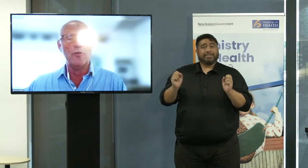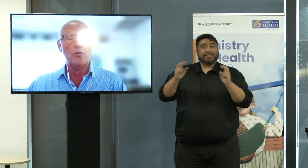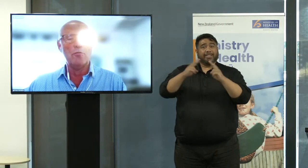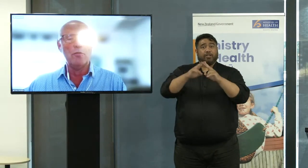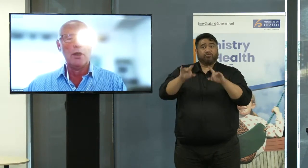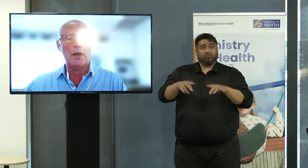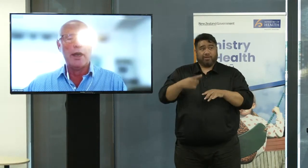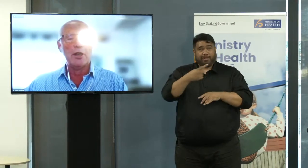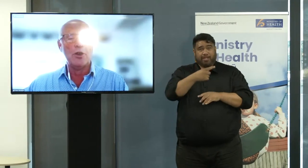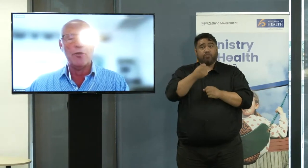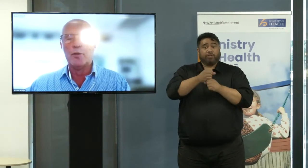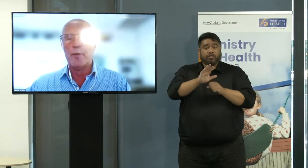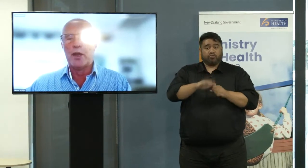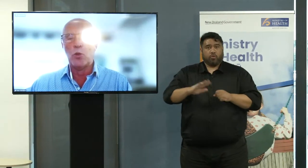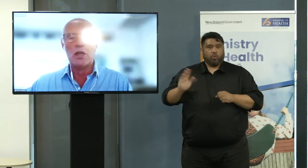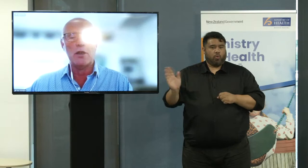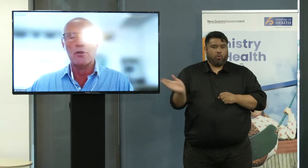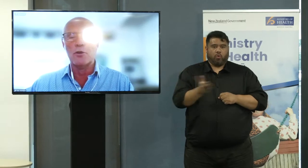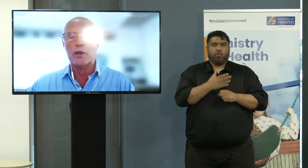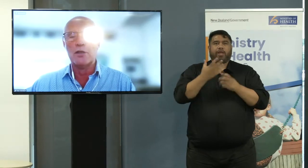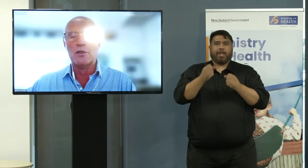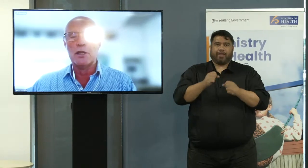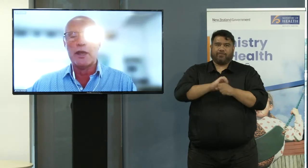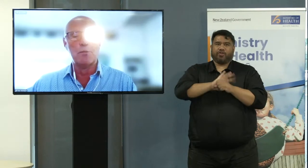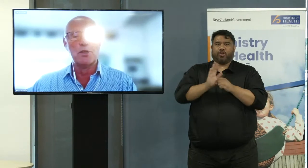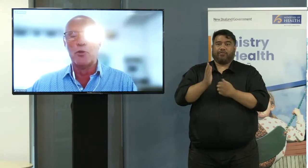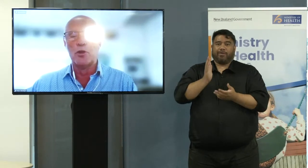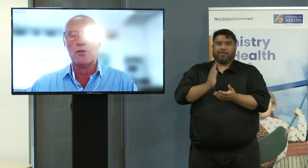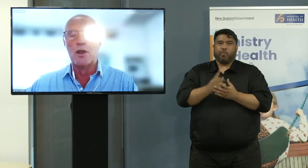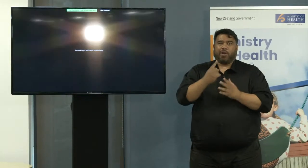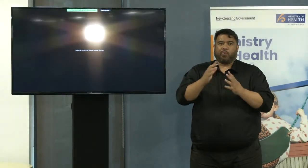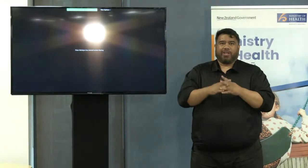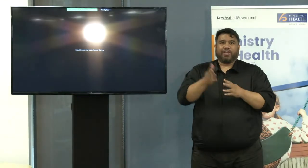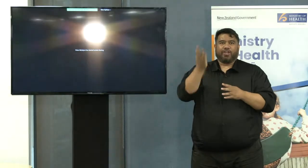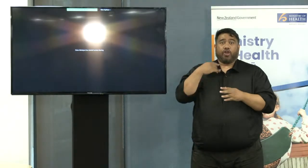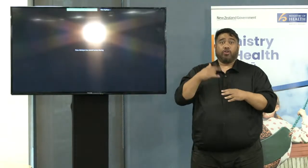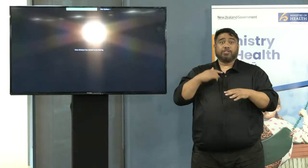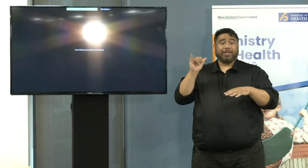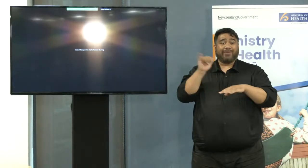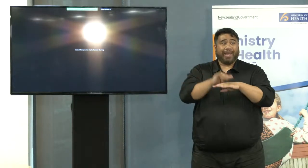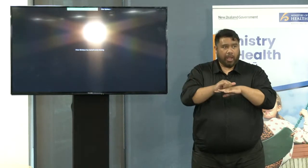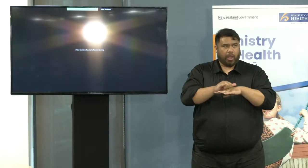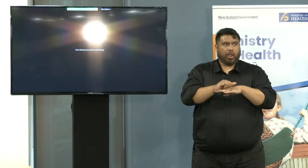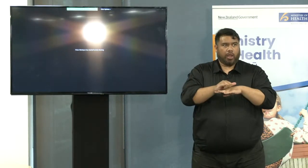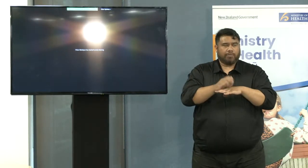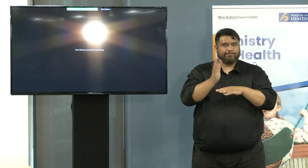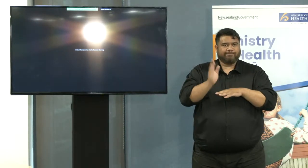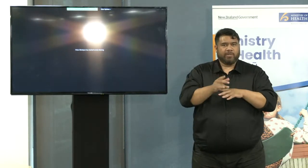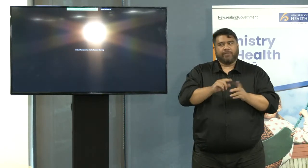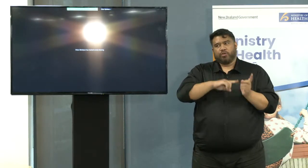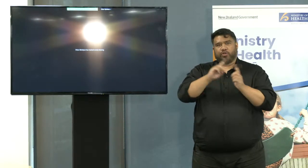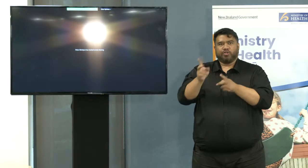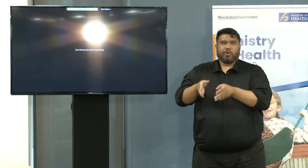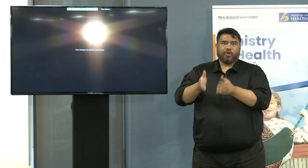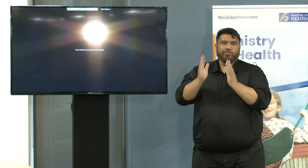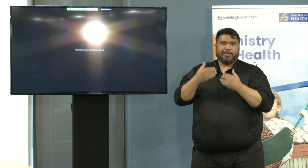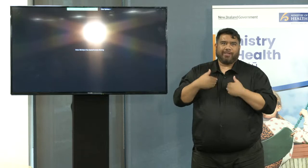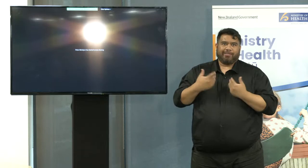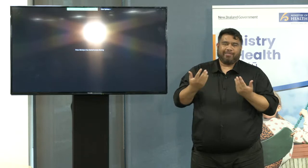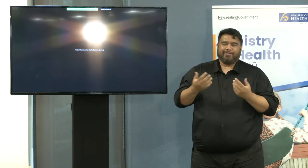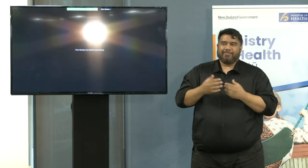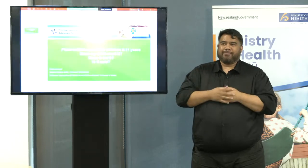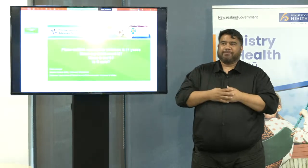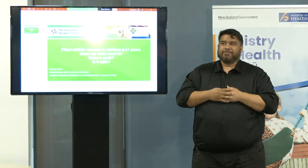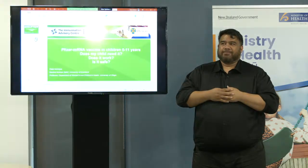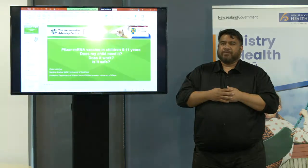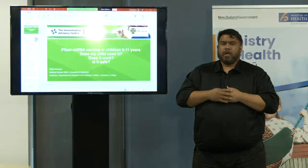of whom had COVID about a week ago, so I had to decamp somewhere else. But certainly